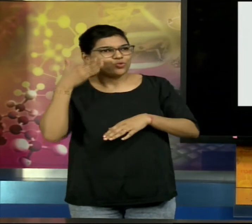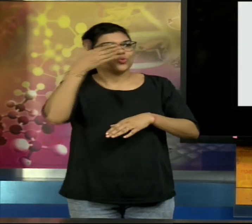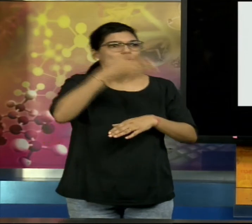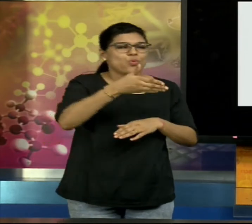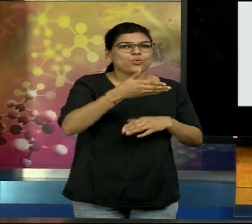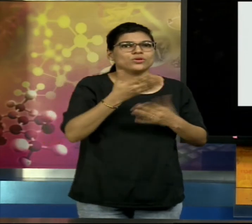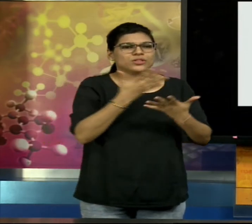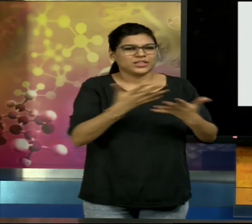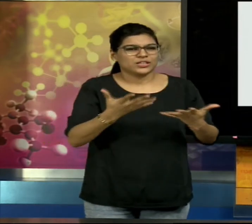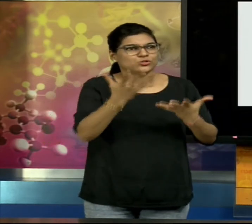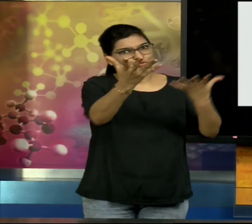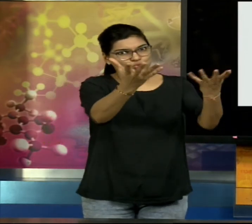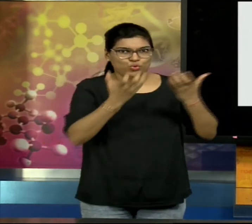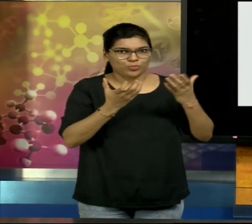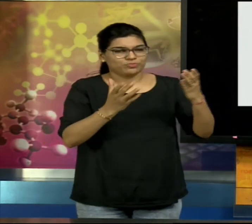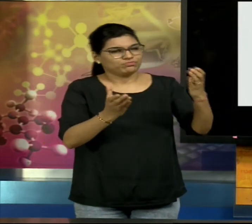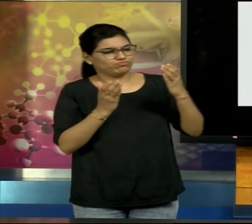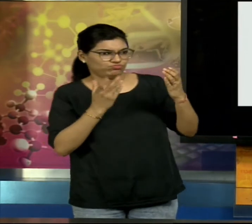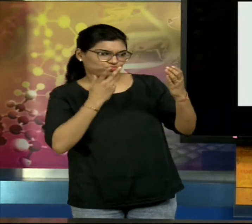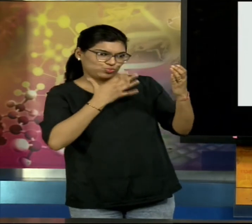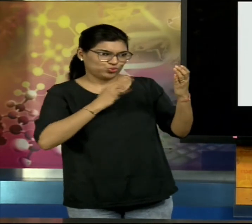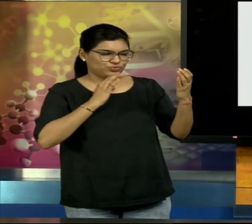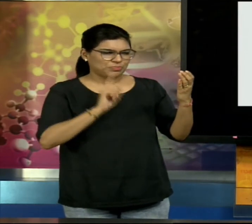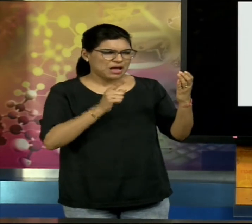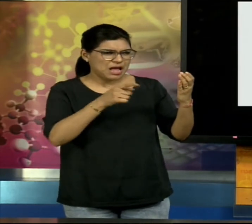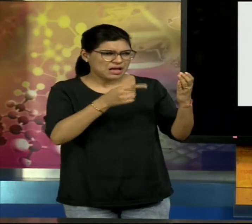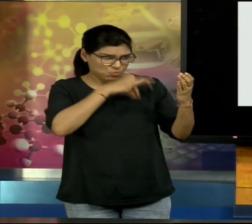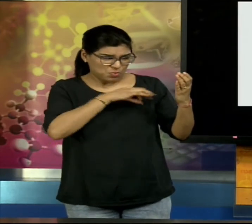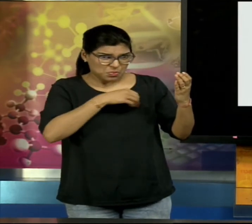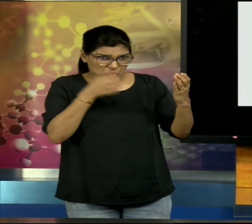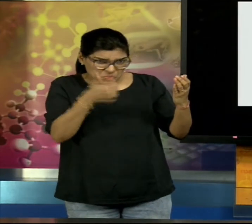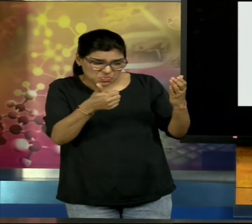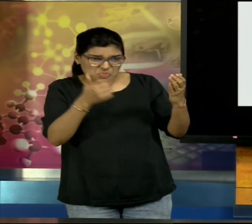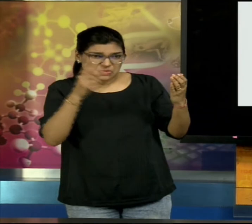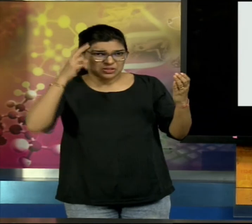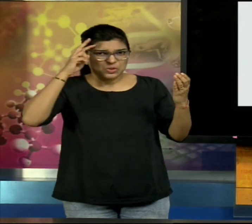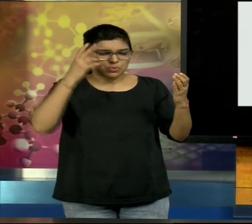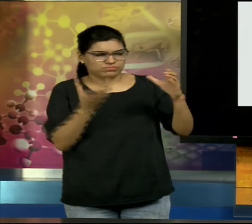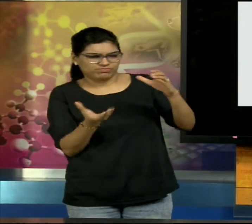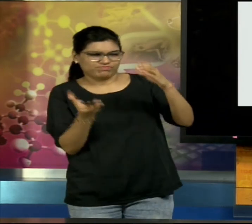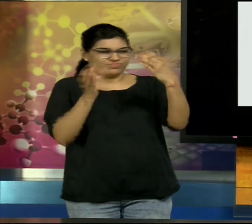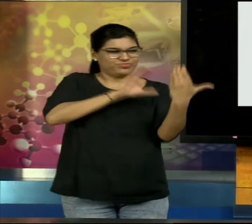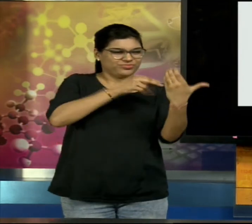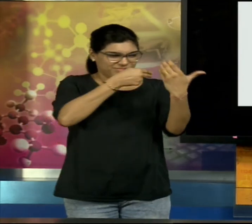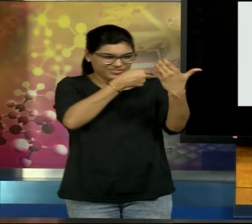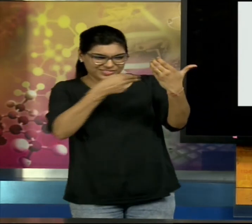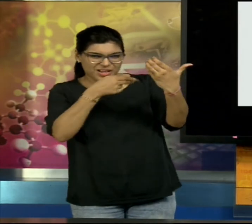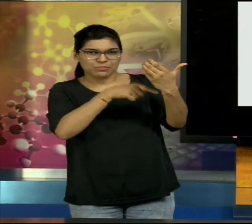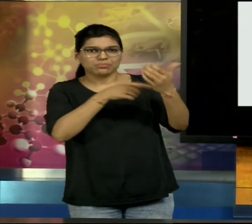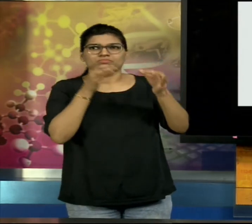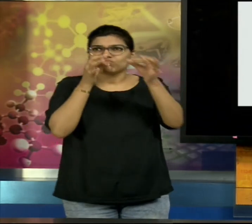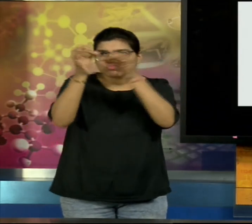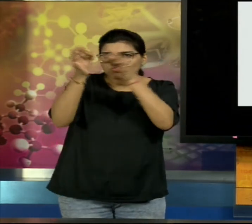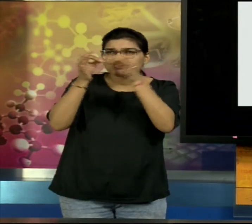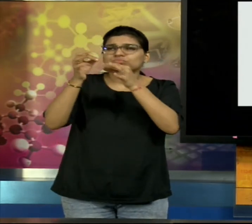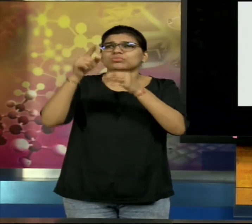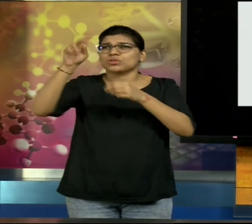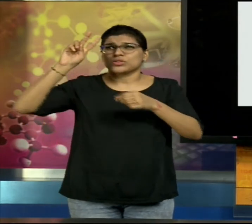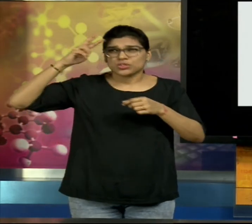This is the benefit which we get. For example, if there is any shopkeeper, and